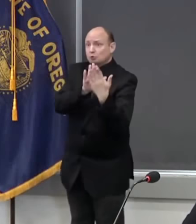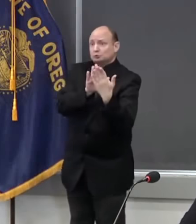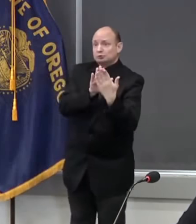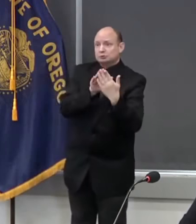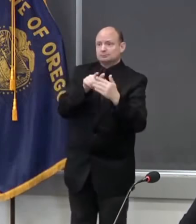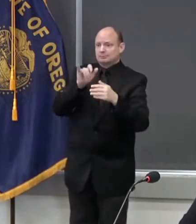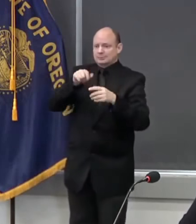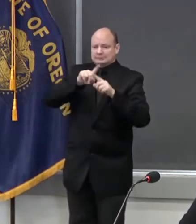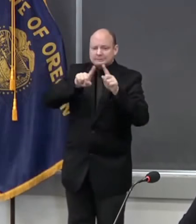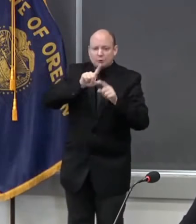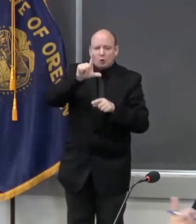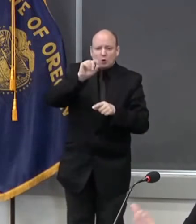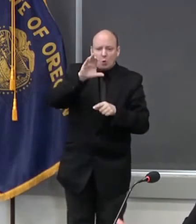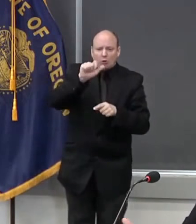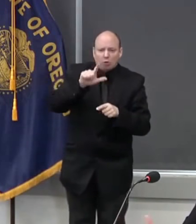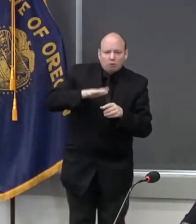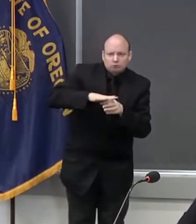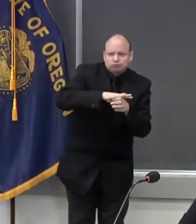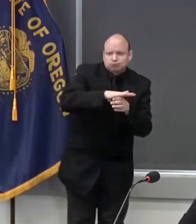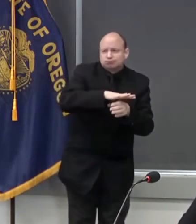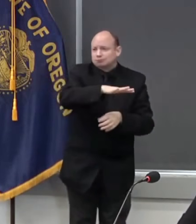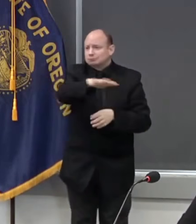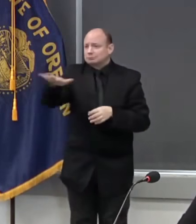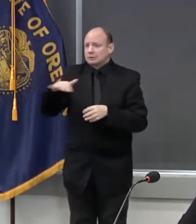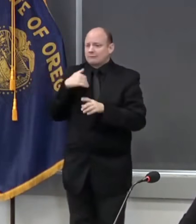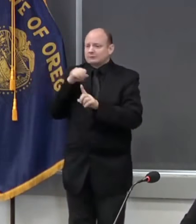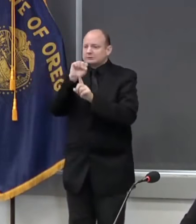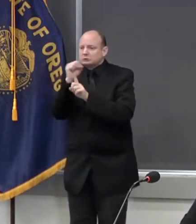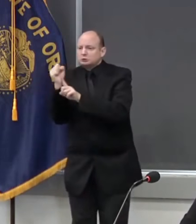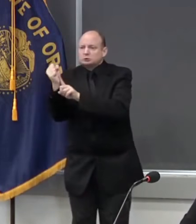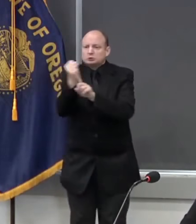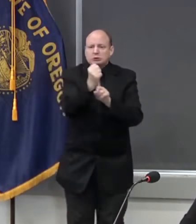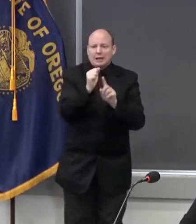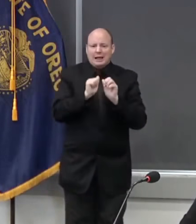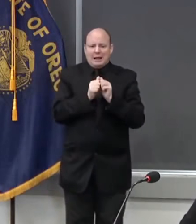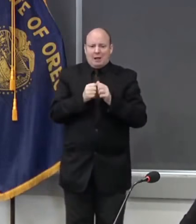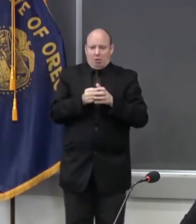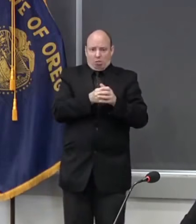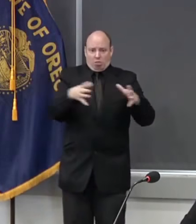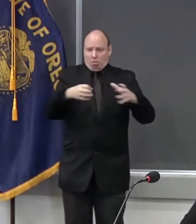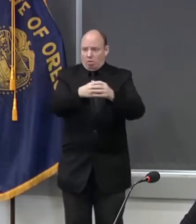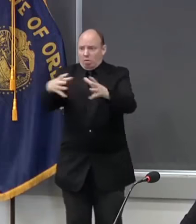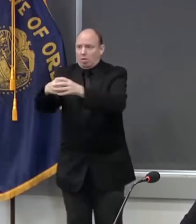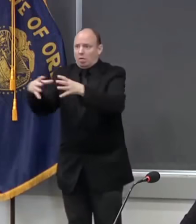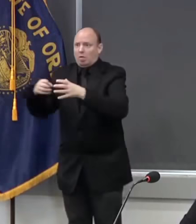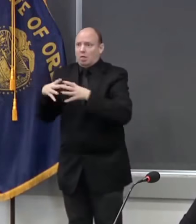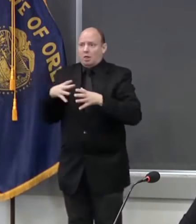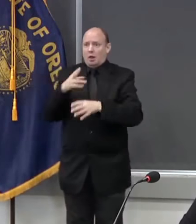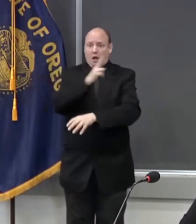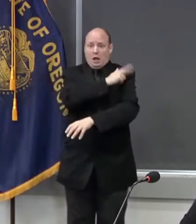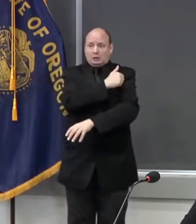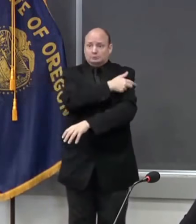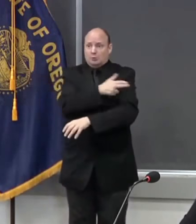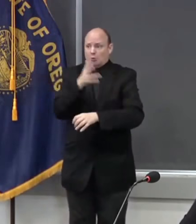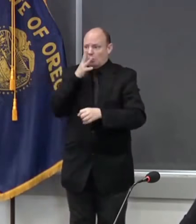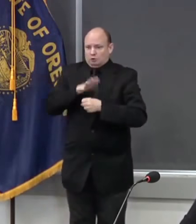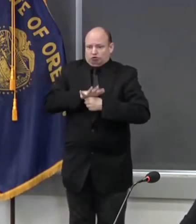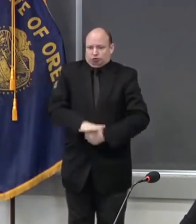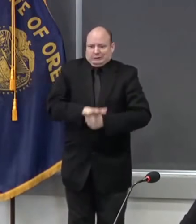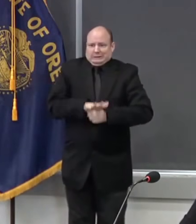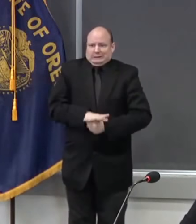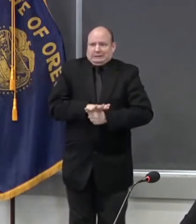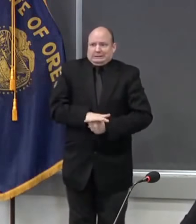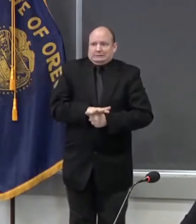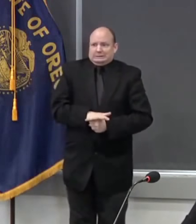level where cases are threatening to boil over and strain our hospital capacity. But I want to be clear